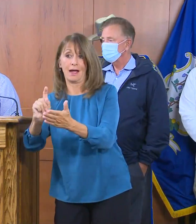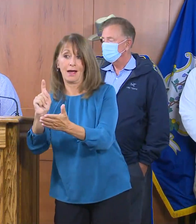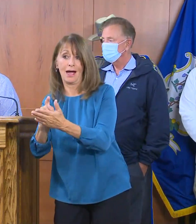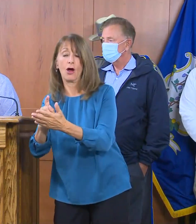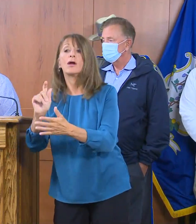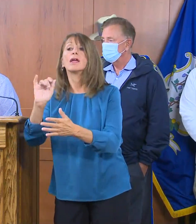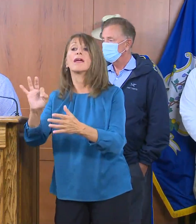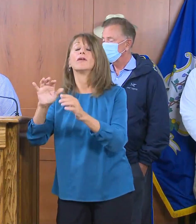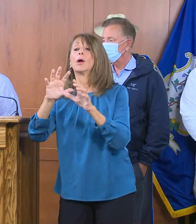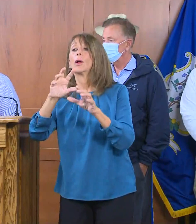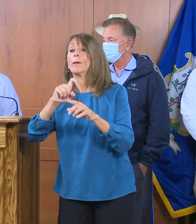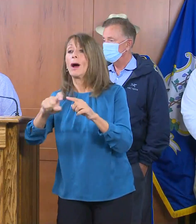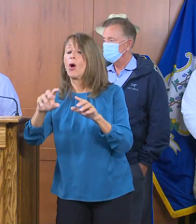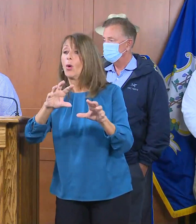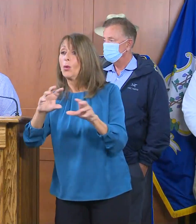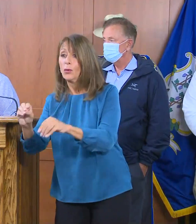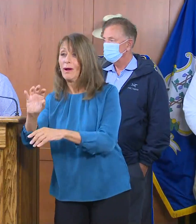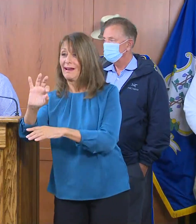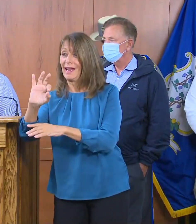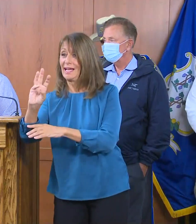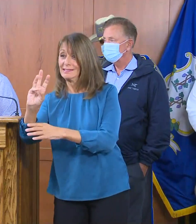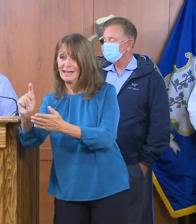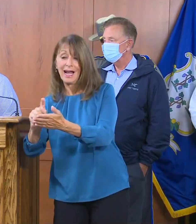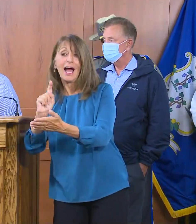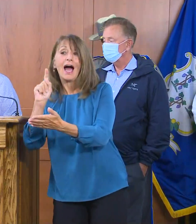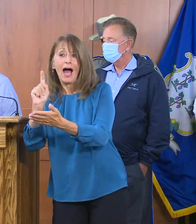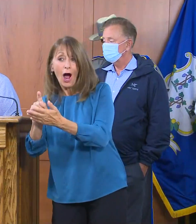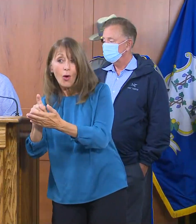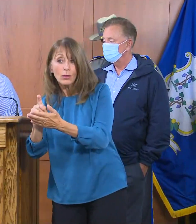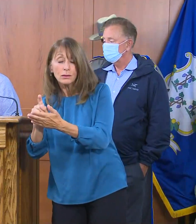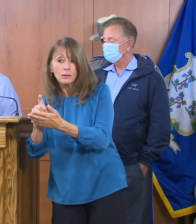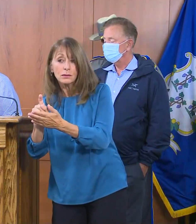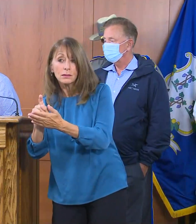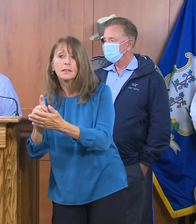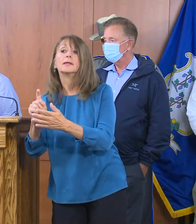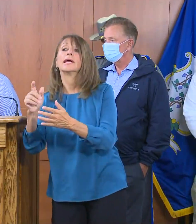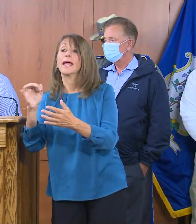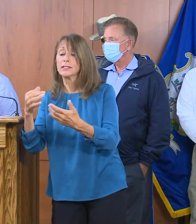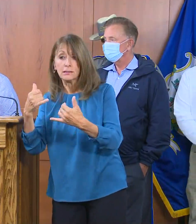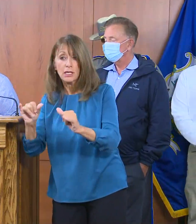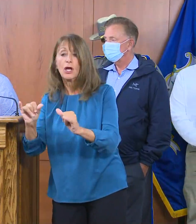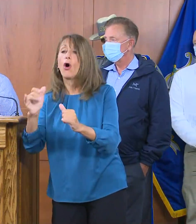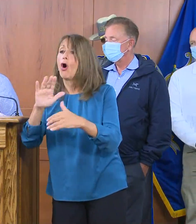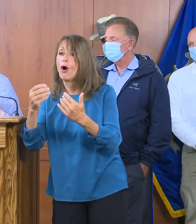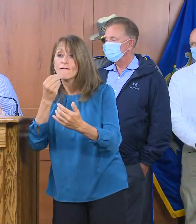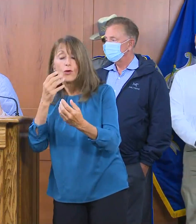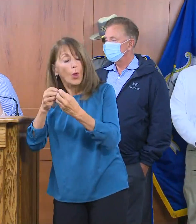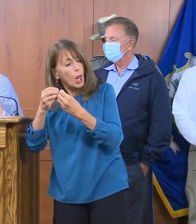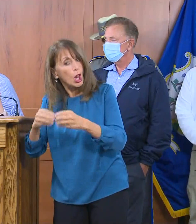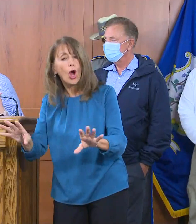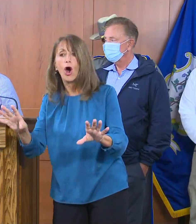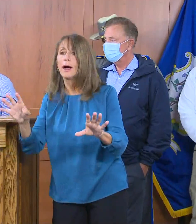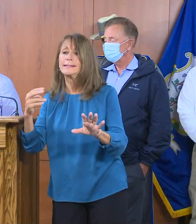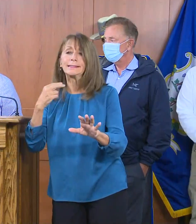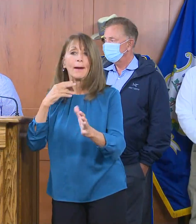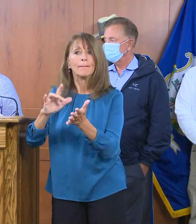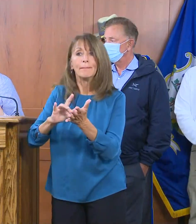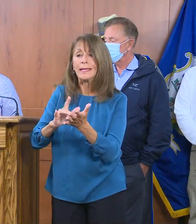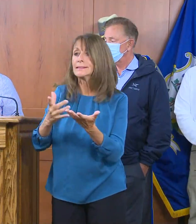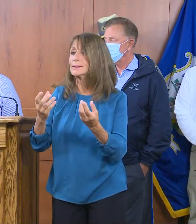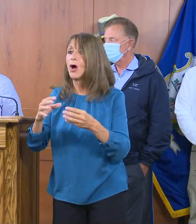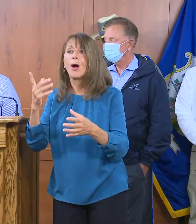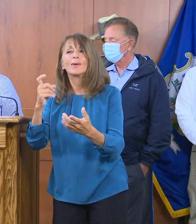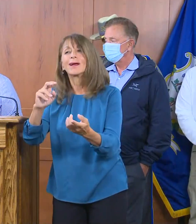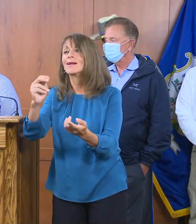and spoiled medication. That clock, importantly, doesn't start ticking until damage assessors can get out into the